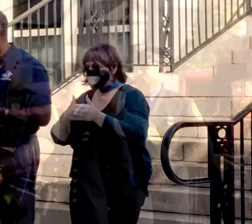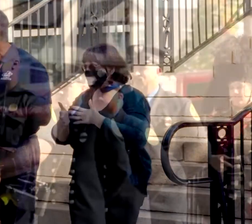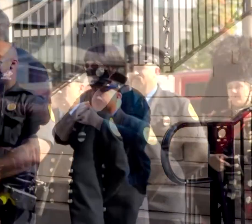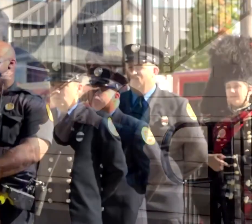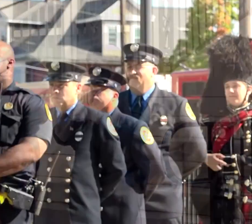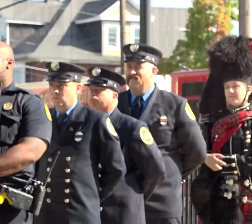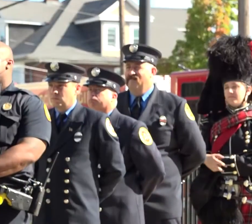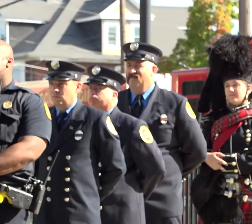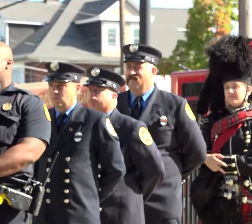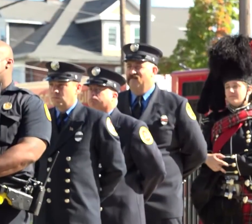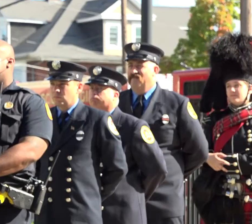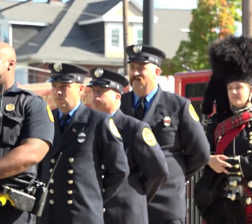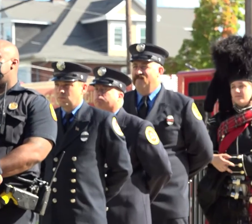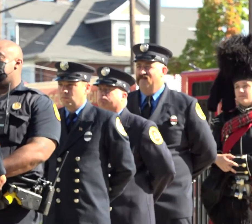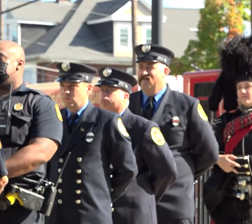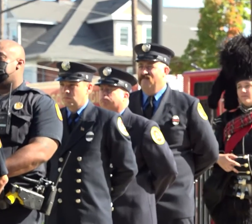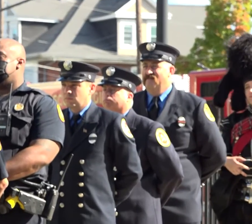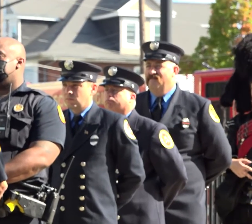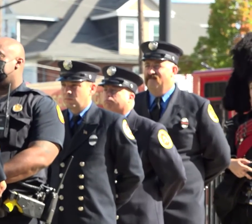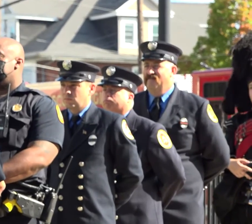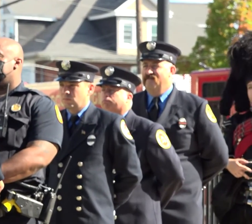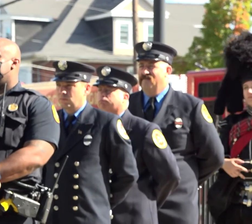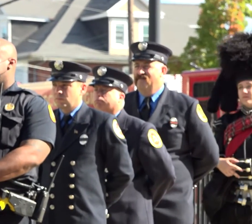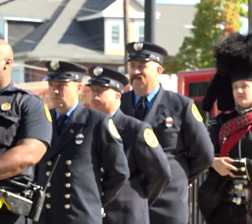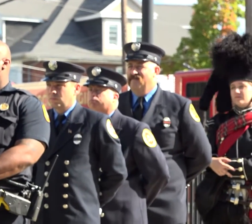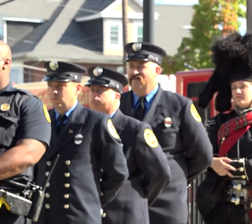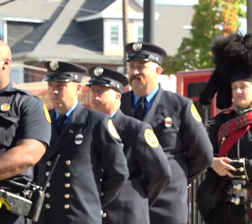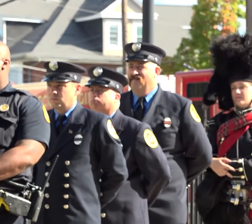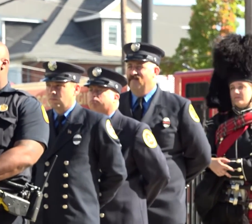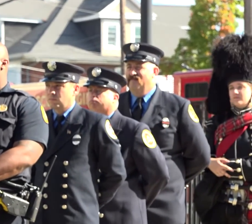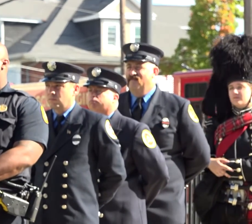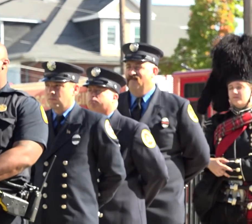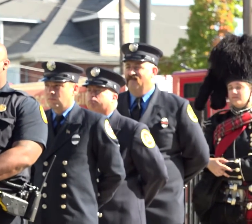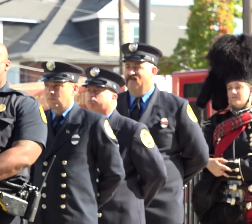is, something beautiful comes out of it.